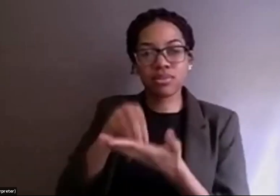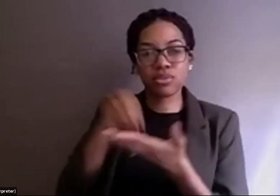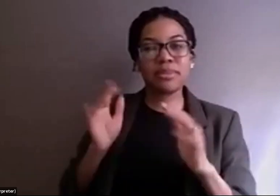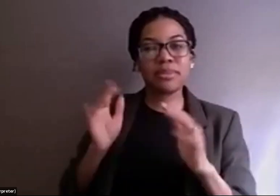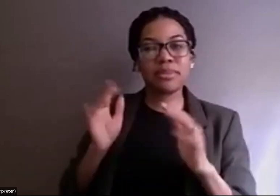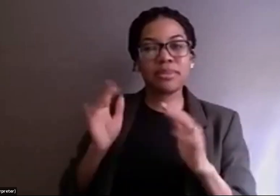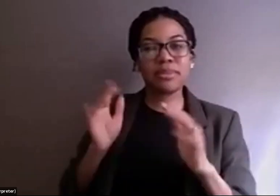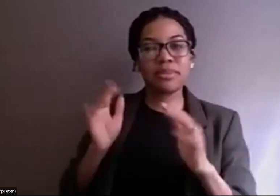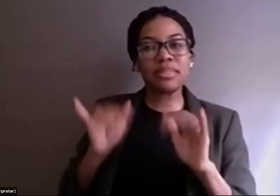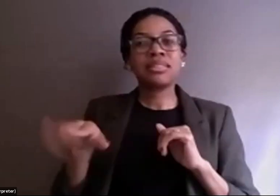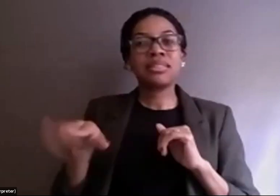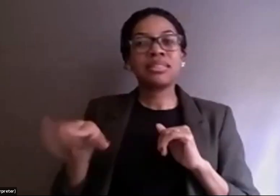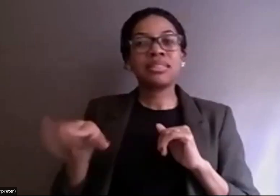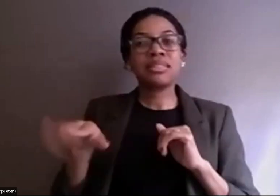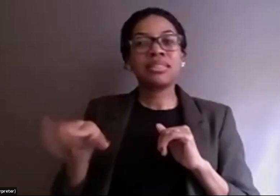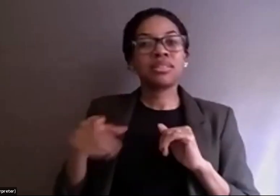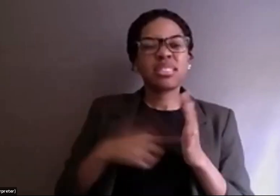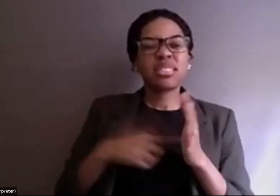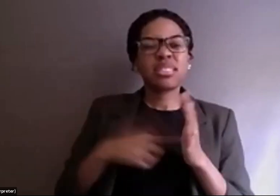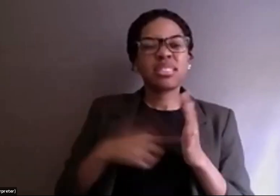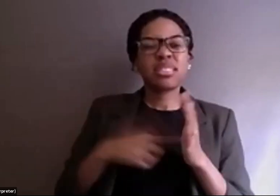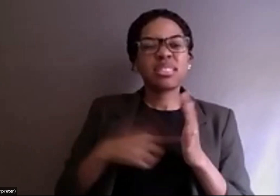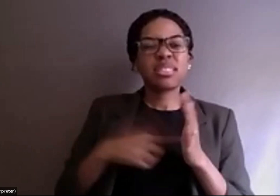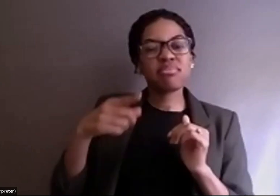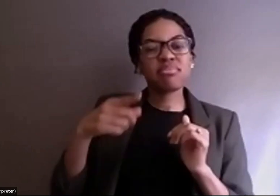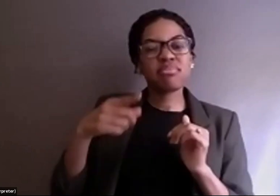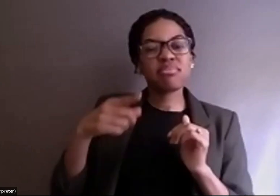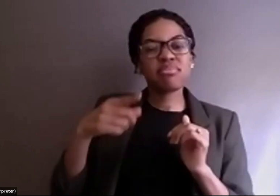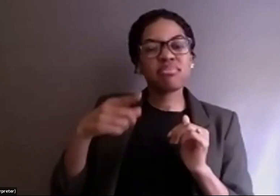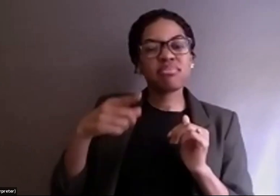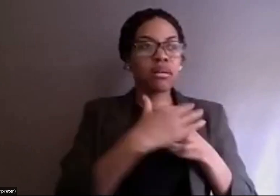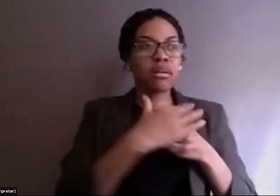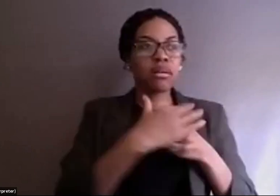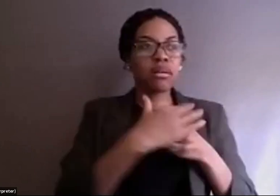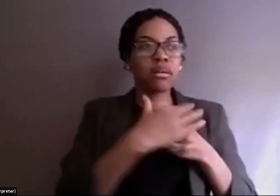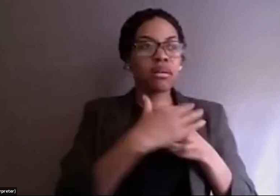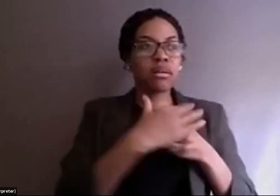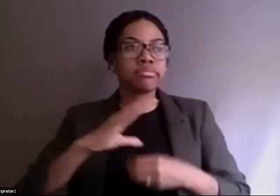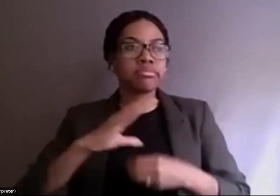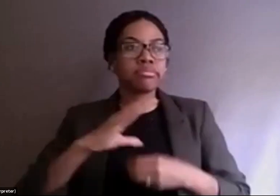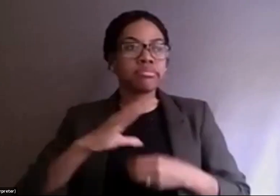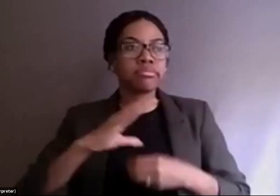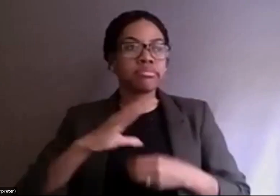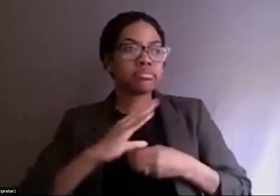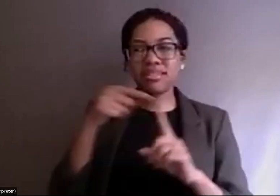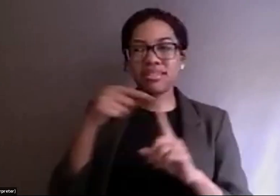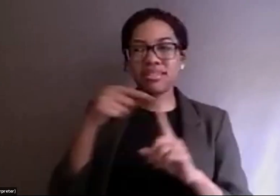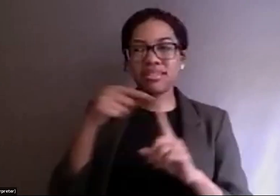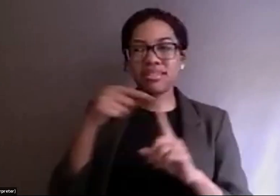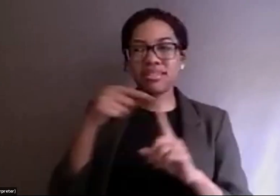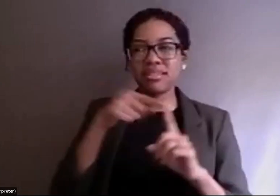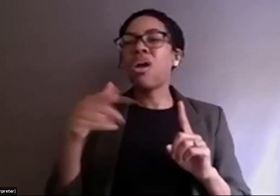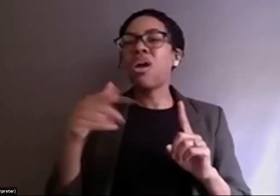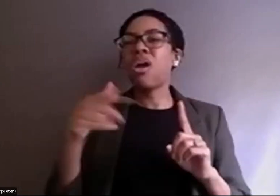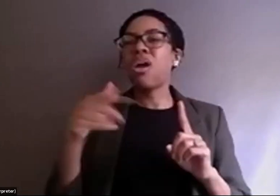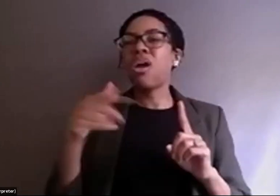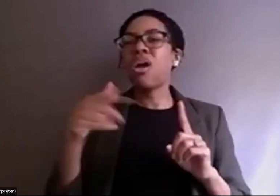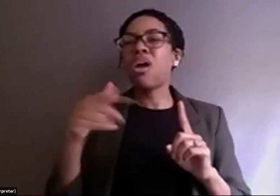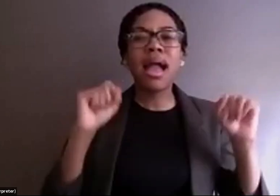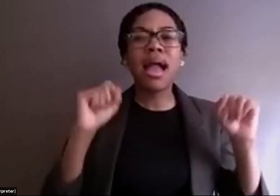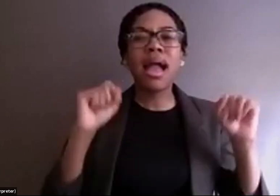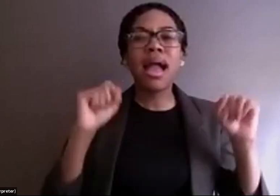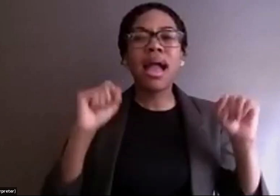y'all are too loud, you're too raucous, you don't know what you're doing. And I think there's some historical amnesia that comes with just the long history,